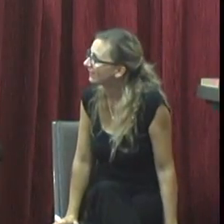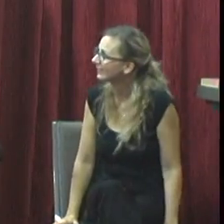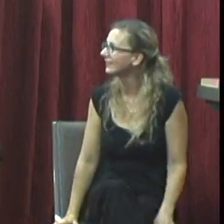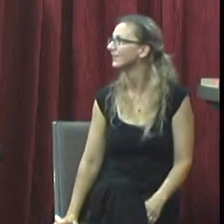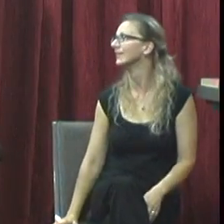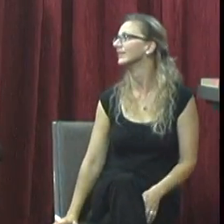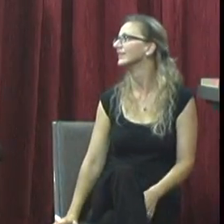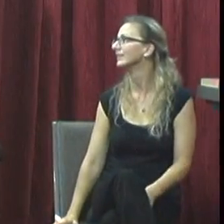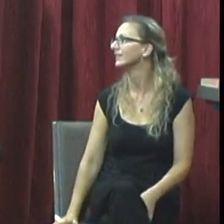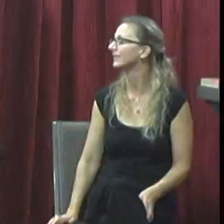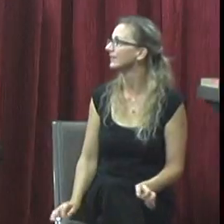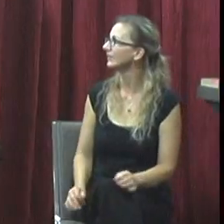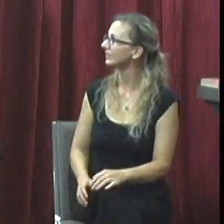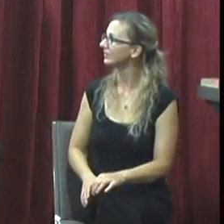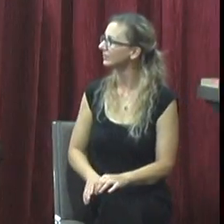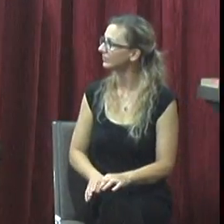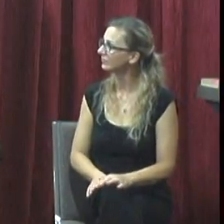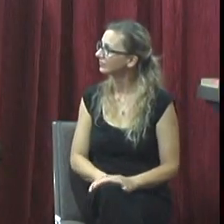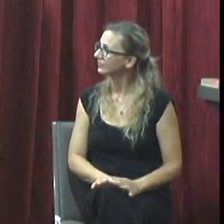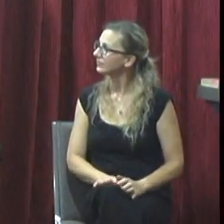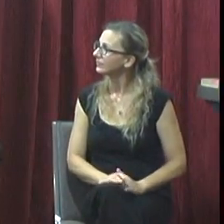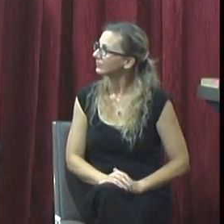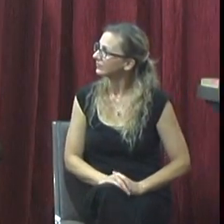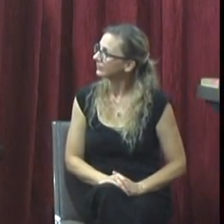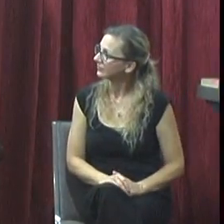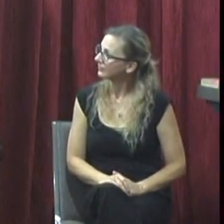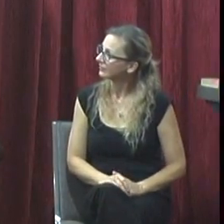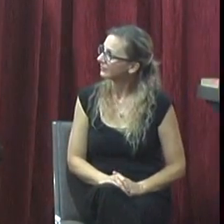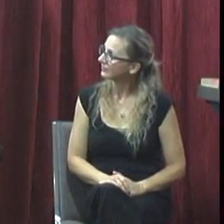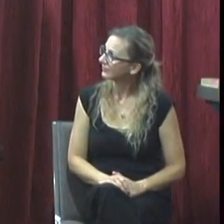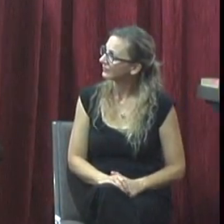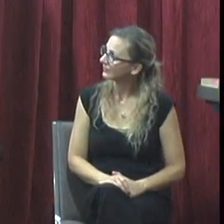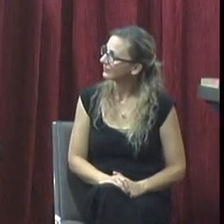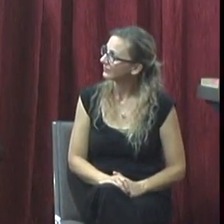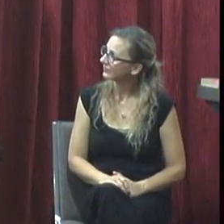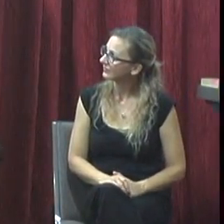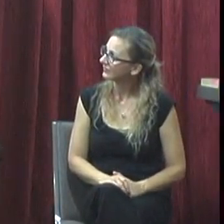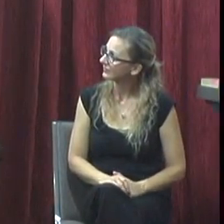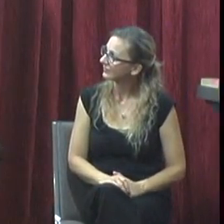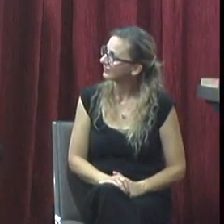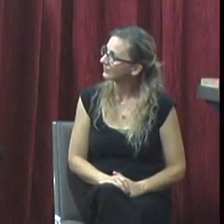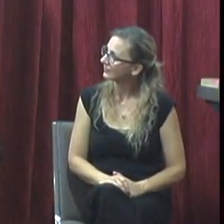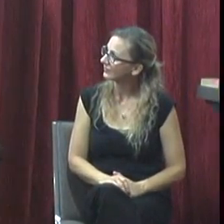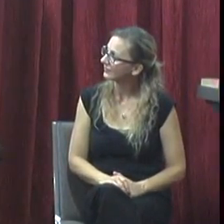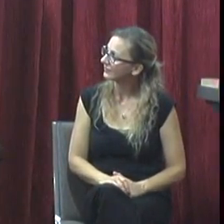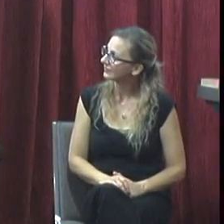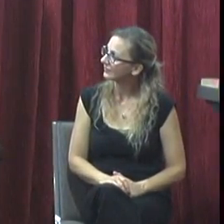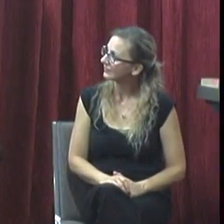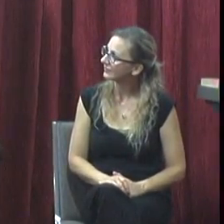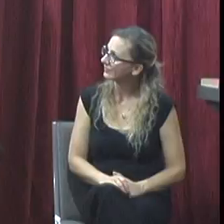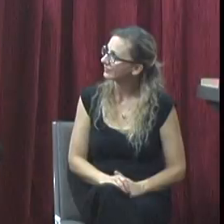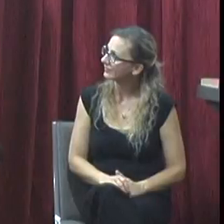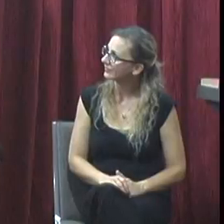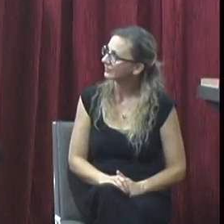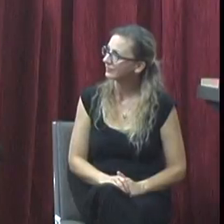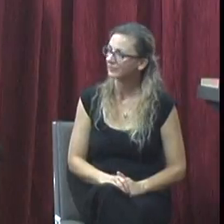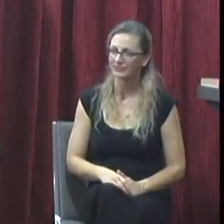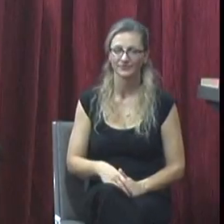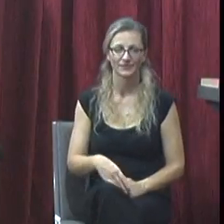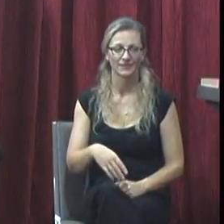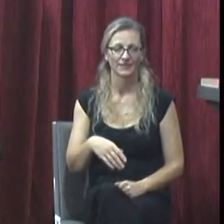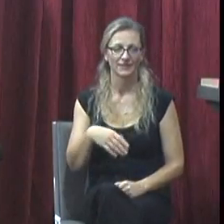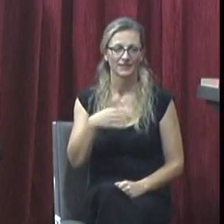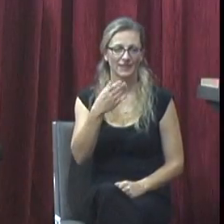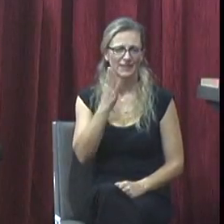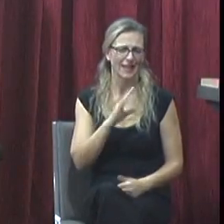has sinned. Yes, they have also transgressed my covenant, which I commanded them. So what's God saying? He's saying, Joshua,